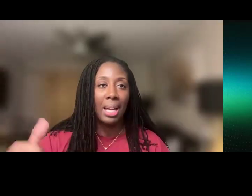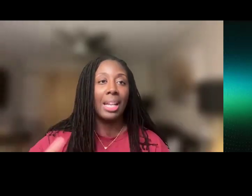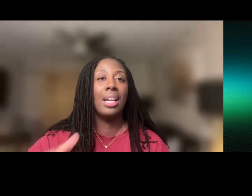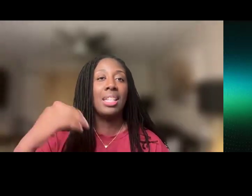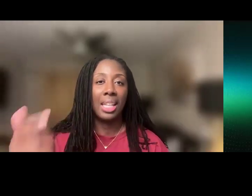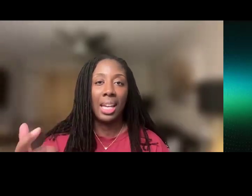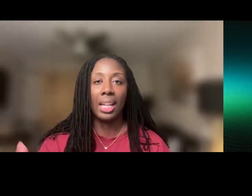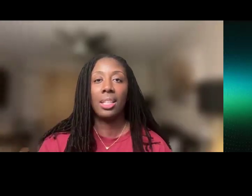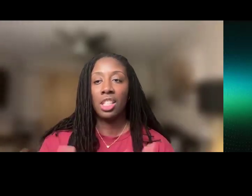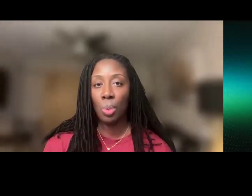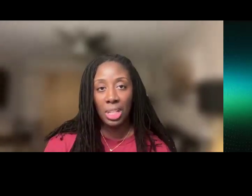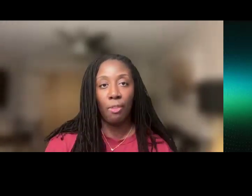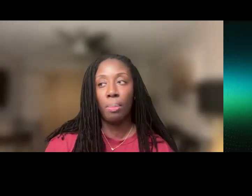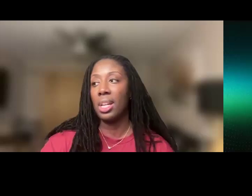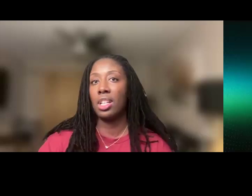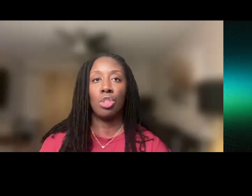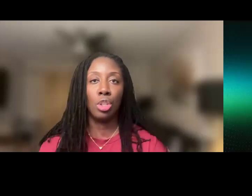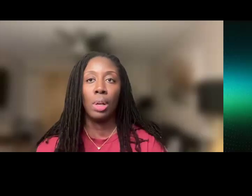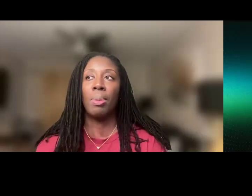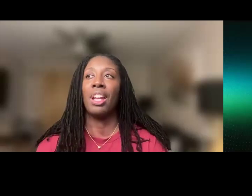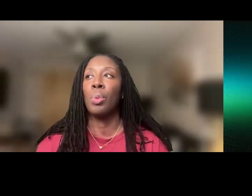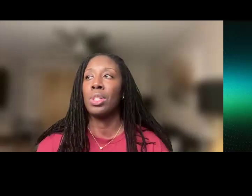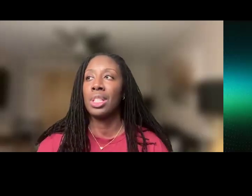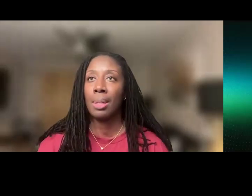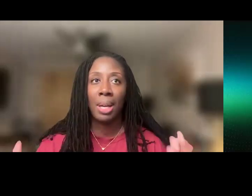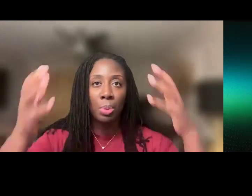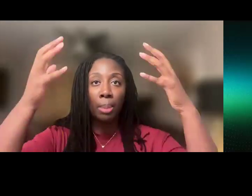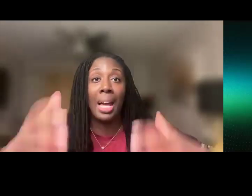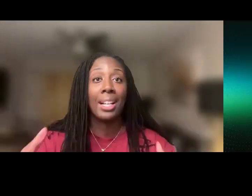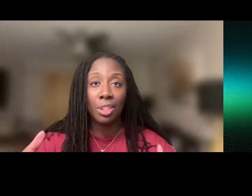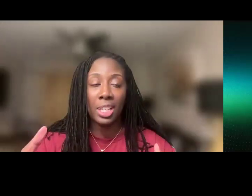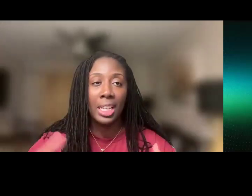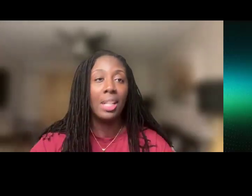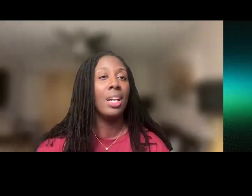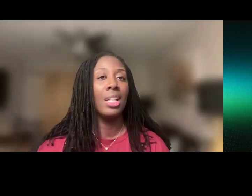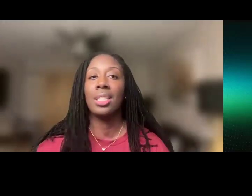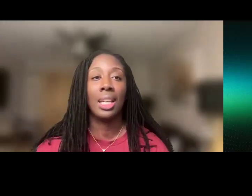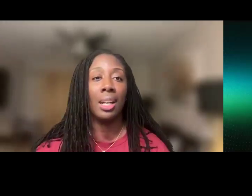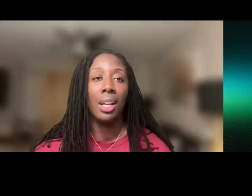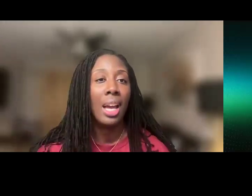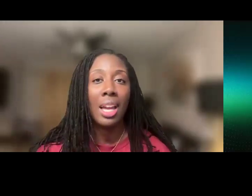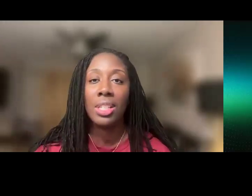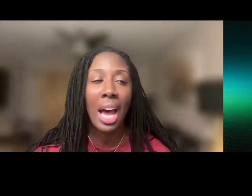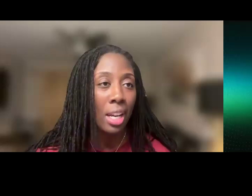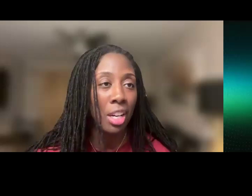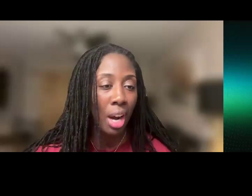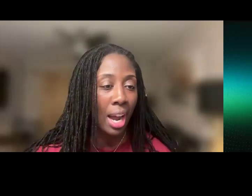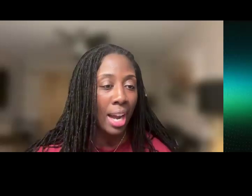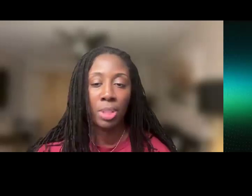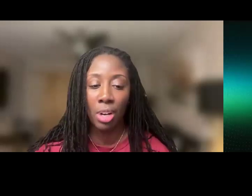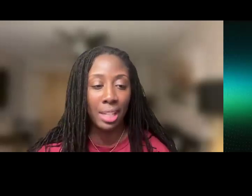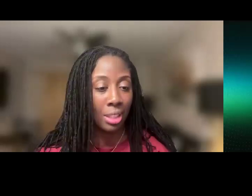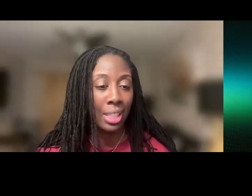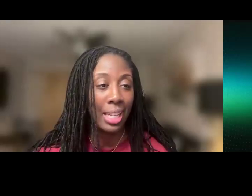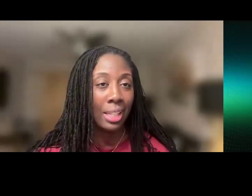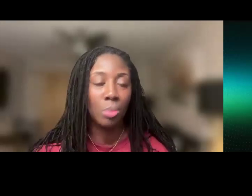it's somebody saying, this is what it did for me, you should do it. But if it was just somebody with a black screen and just said, hey, this under eye